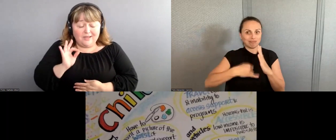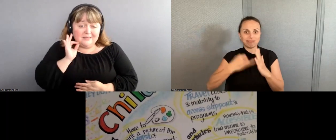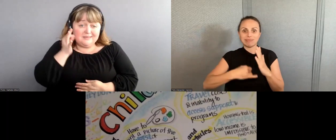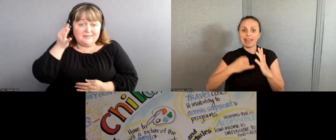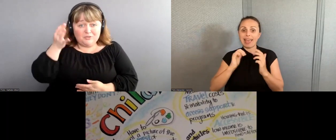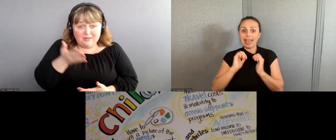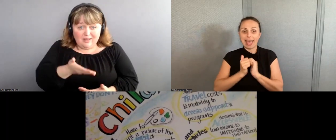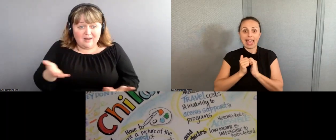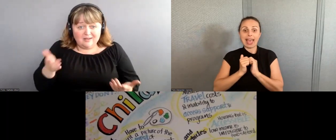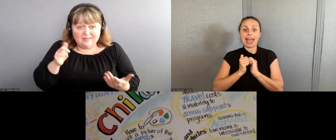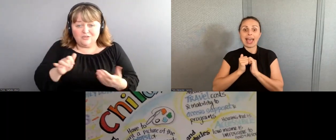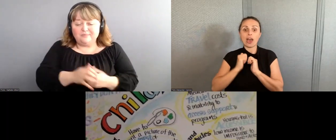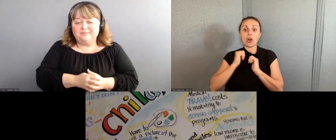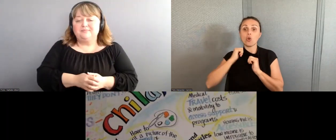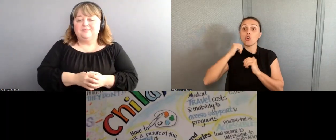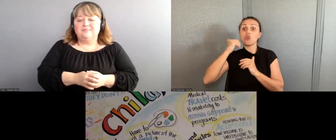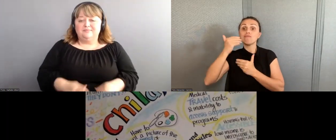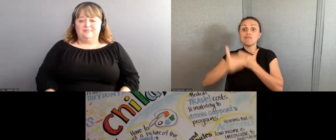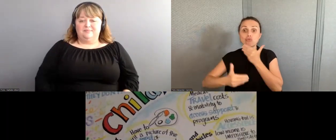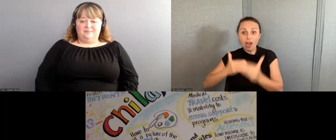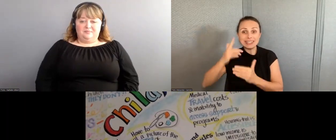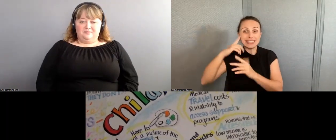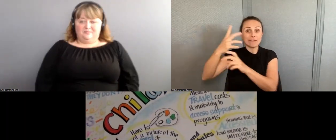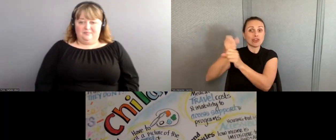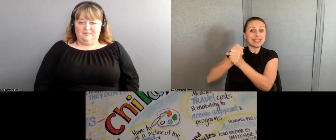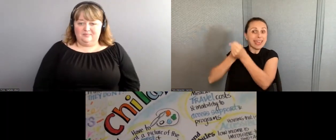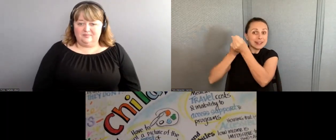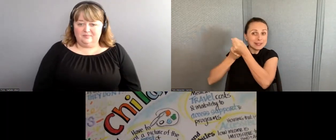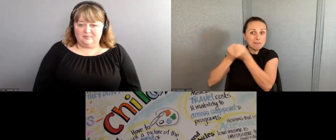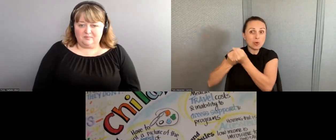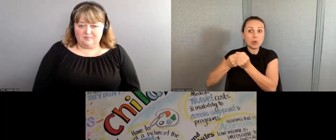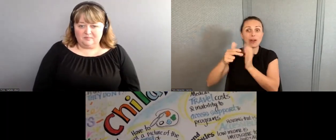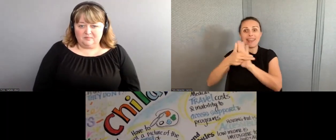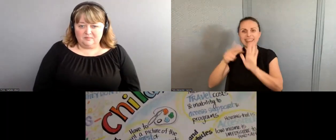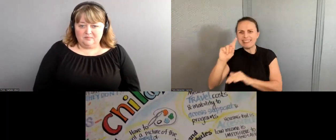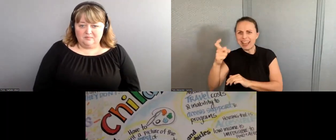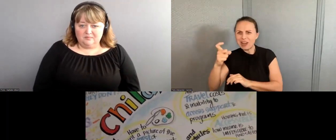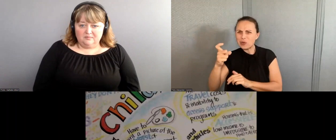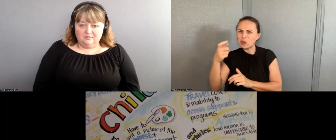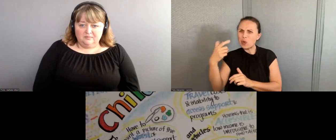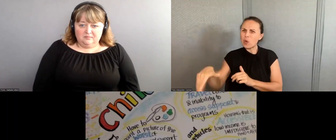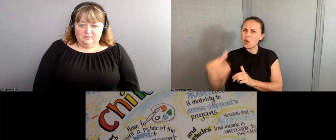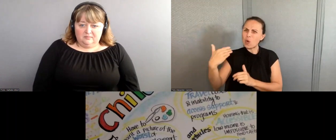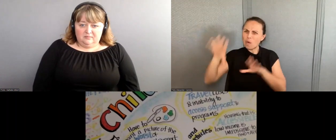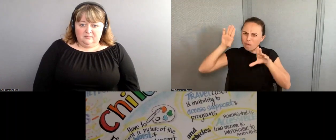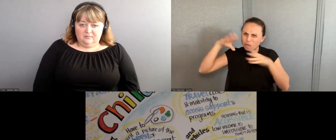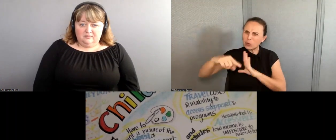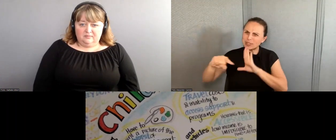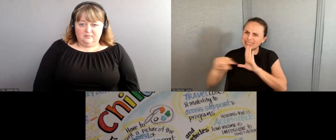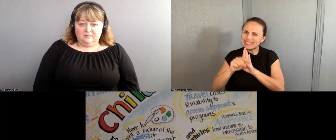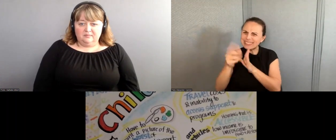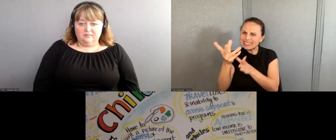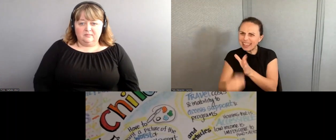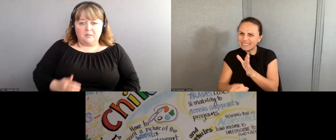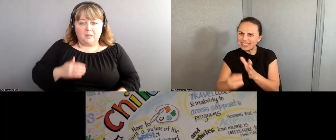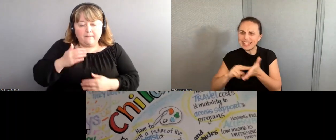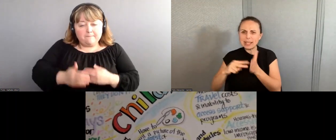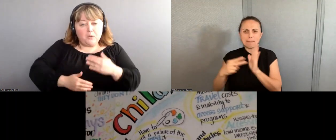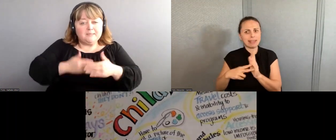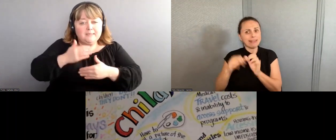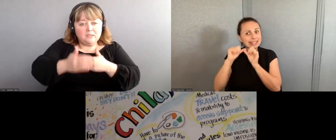way that processes to get access and support and diagnosis are so deficit focused. Like you have to